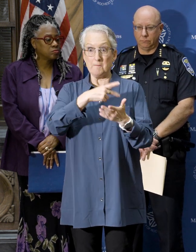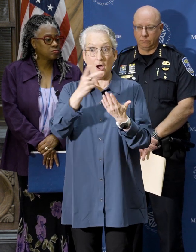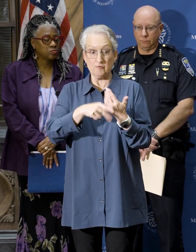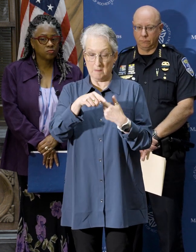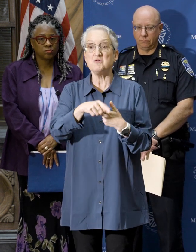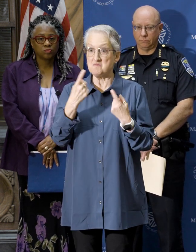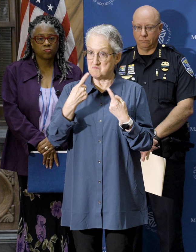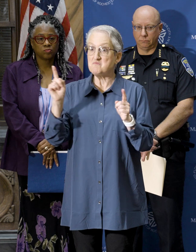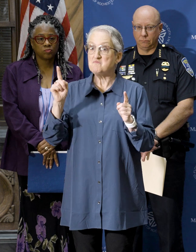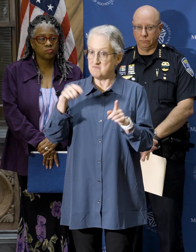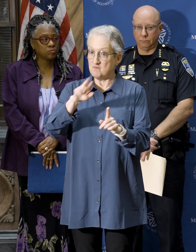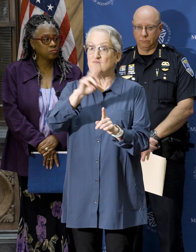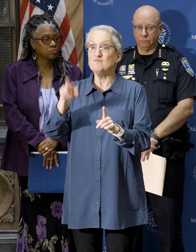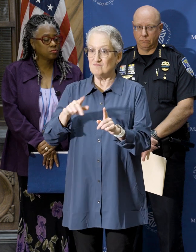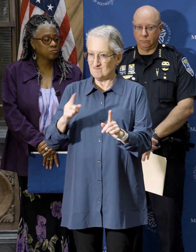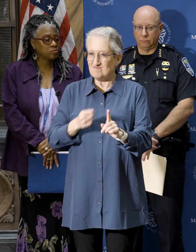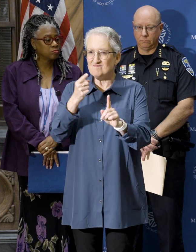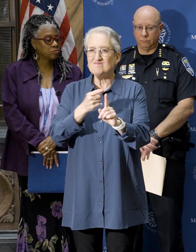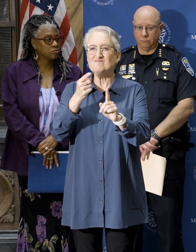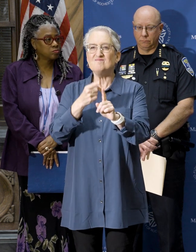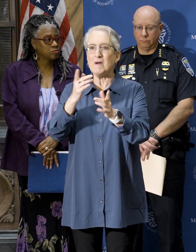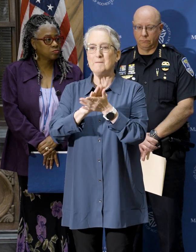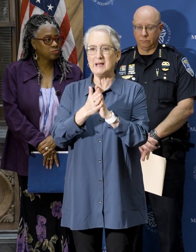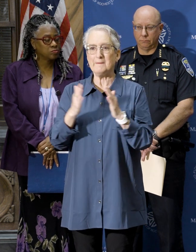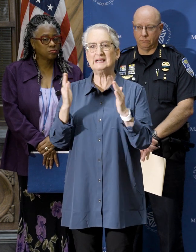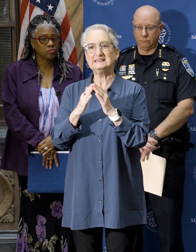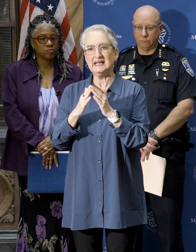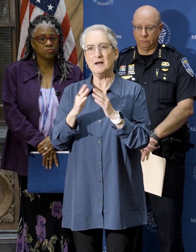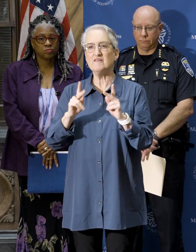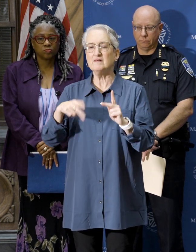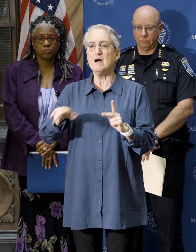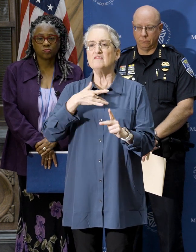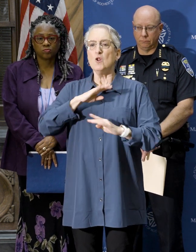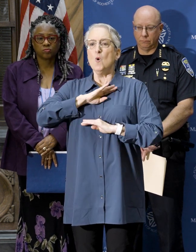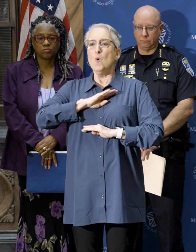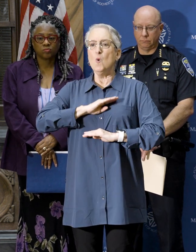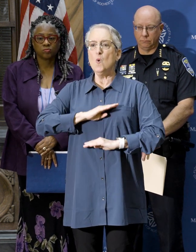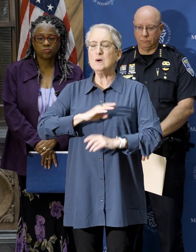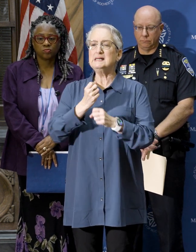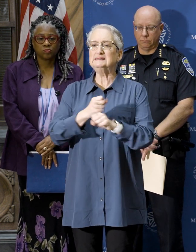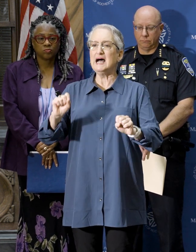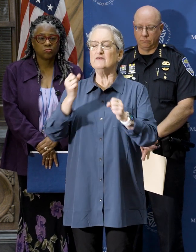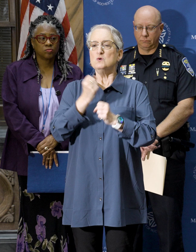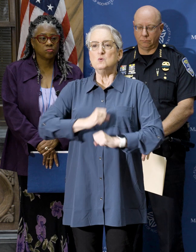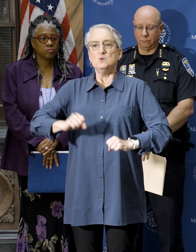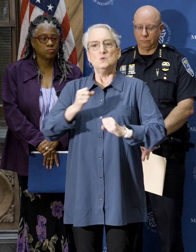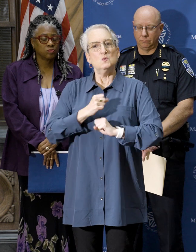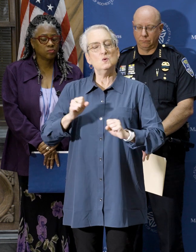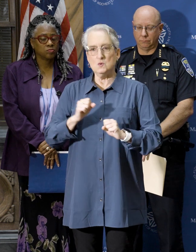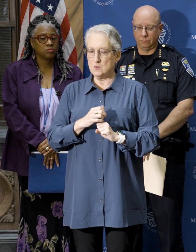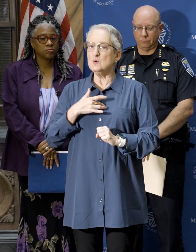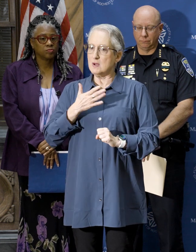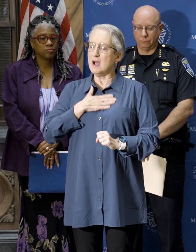where people are safe and feel safe. We have to still continue to work on the feel safe part of this